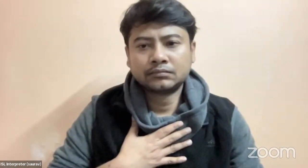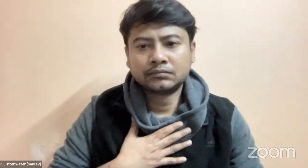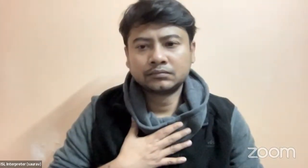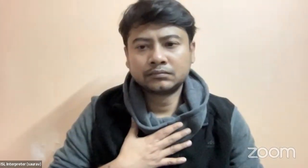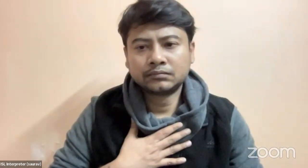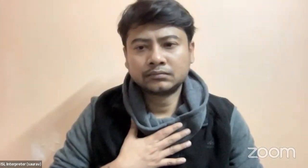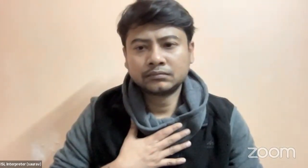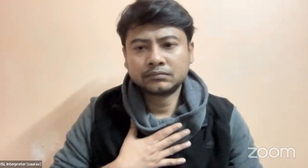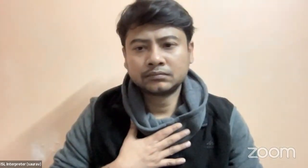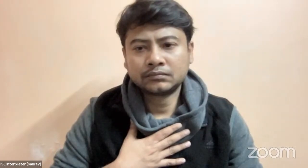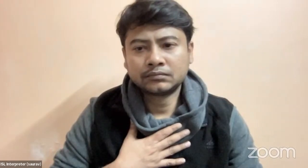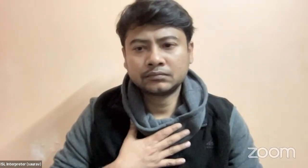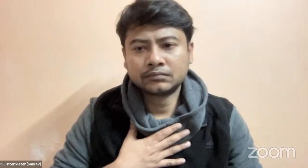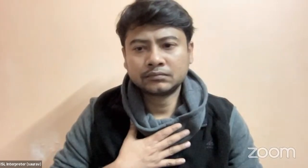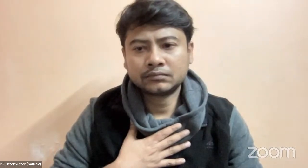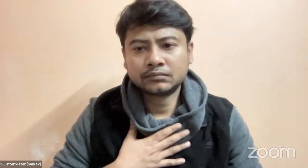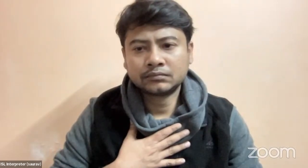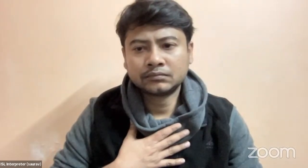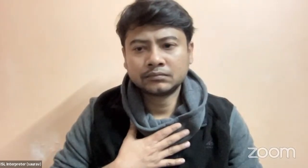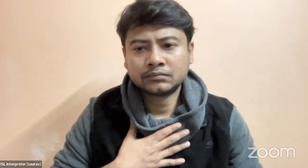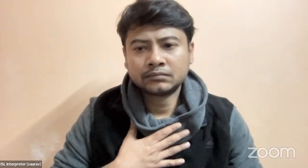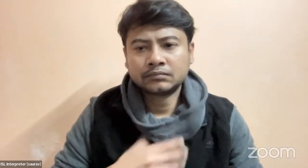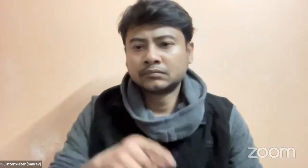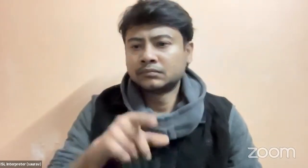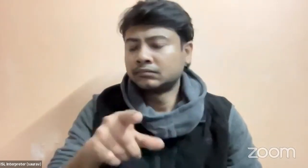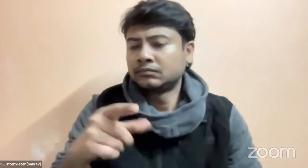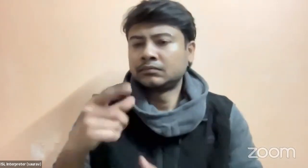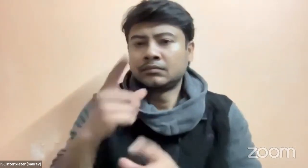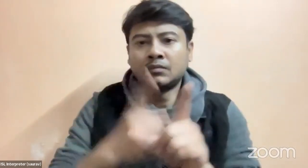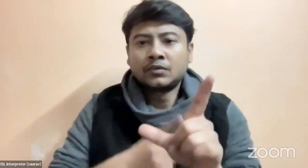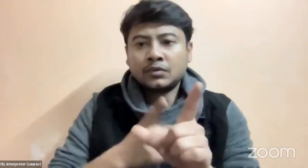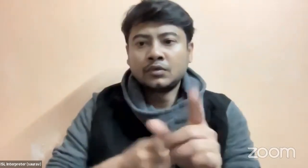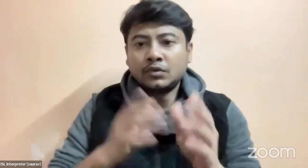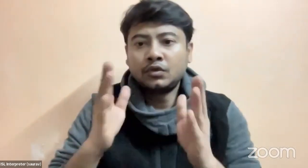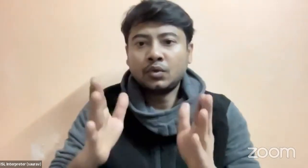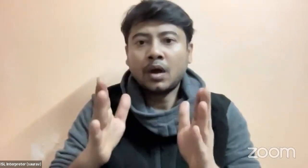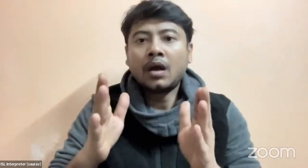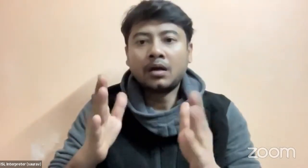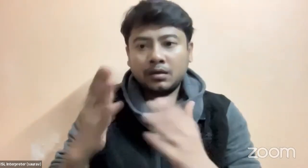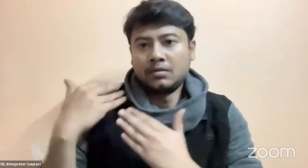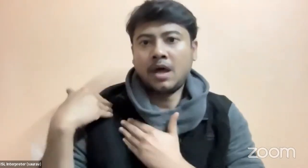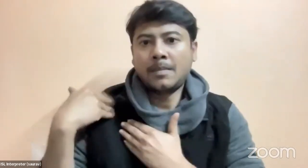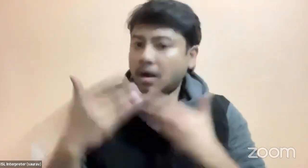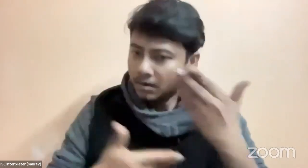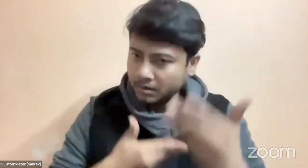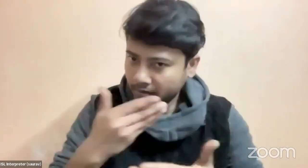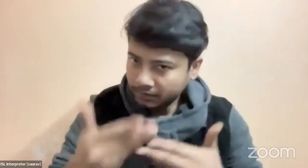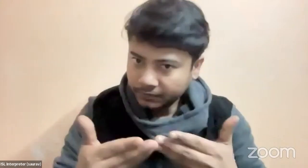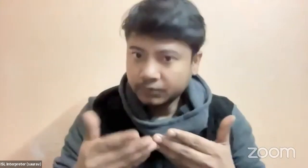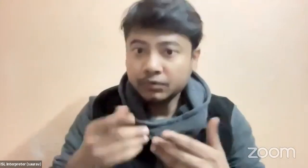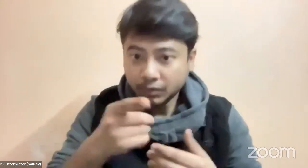So that is why Lord Chaitanya, he is also called as Gauranga.